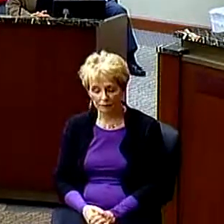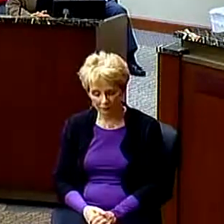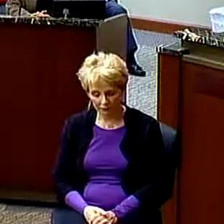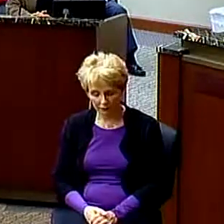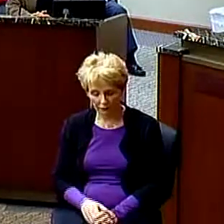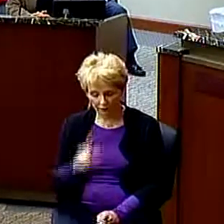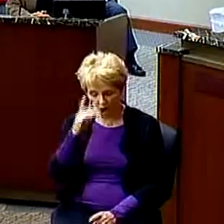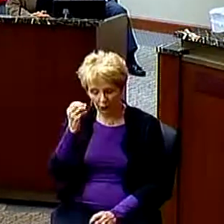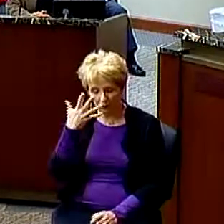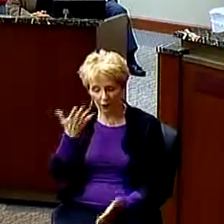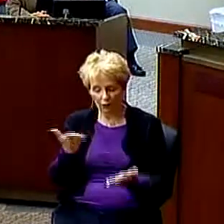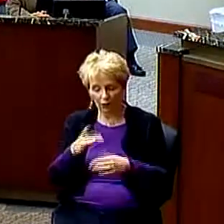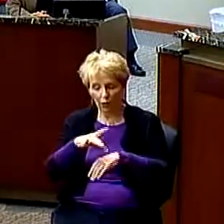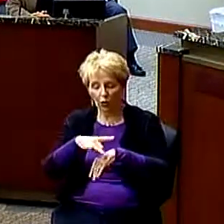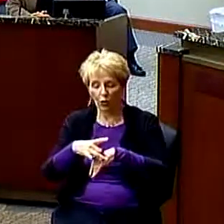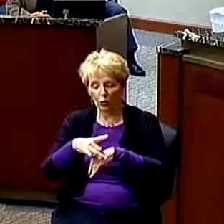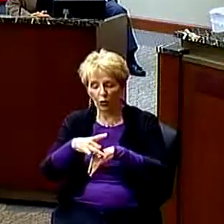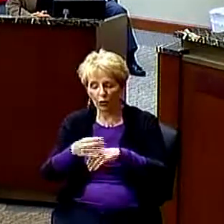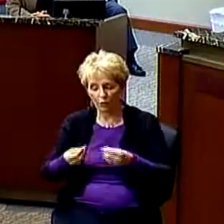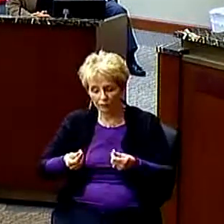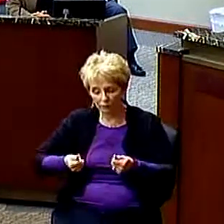for the beauty of the earth,